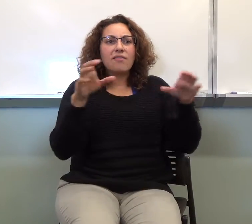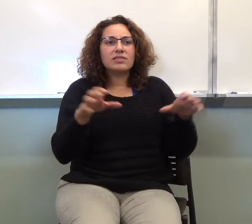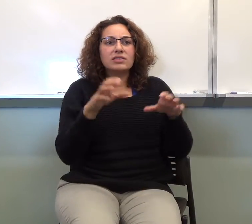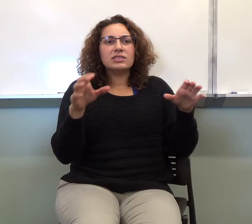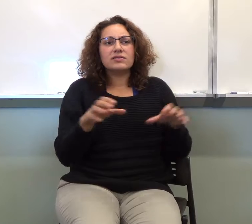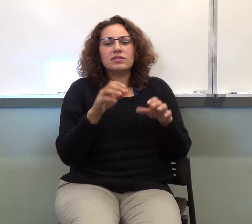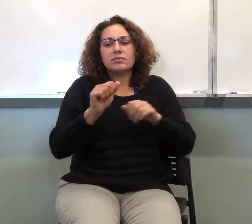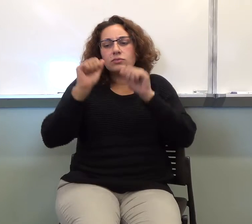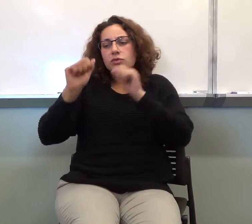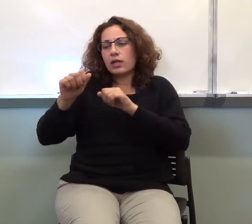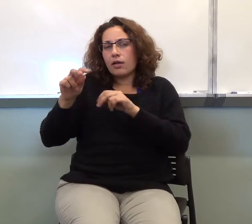outcome.